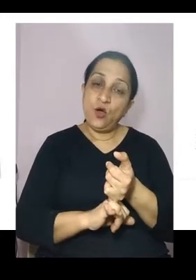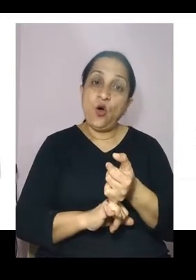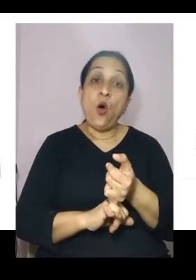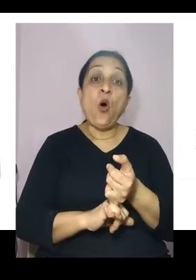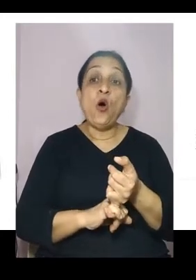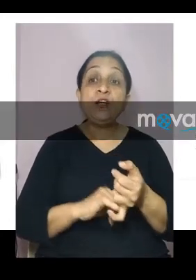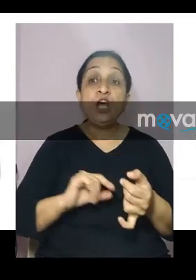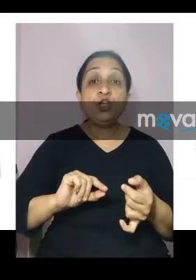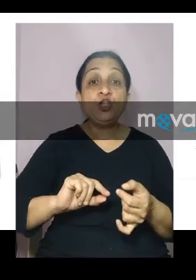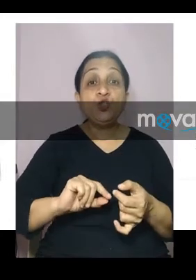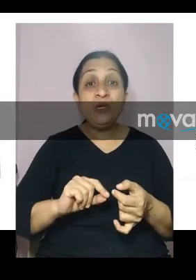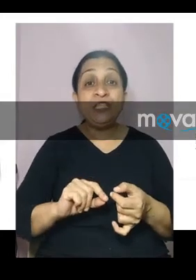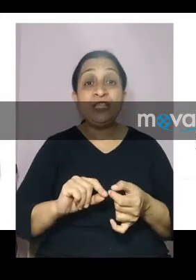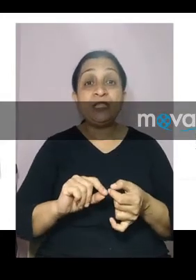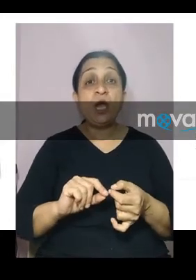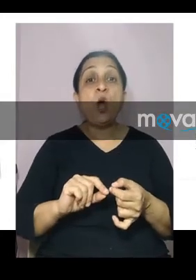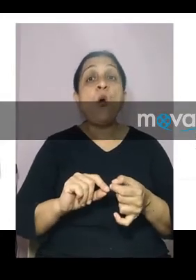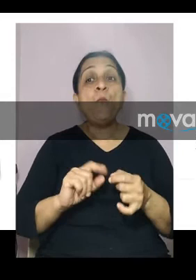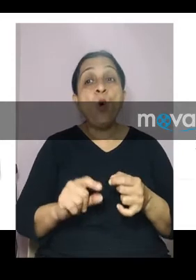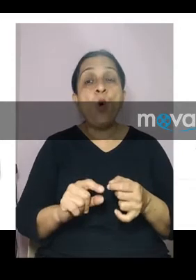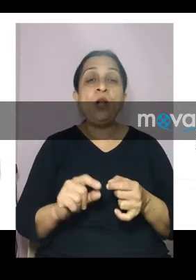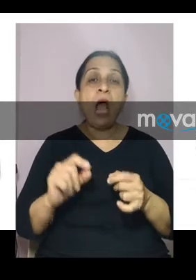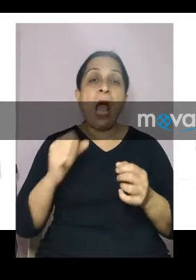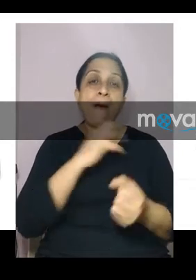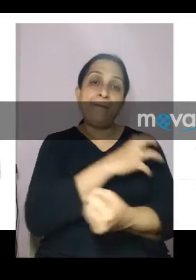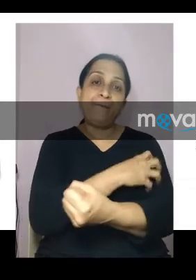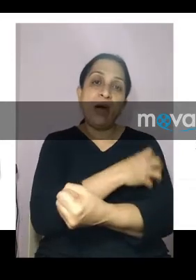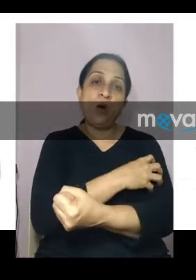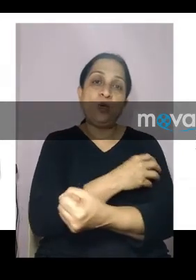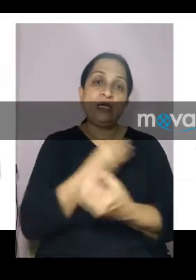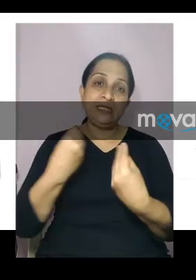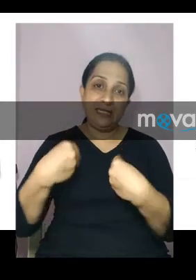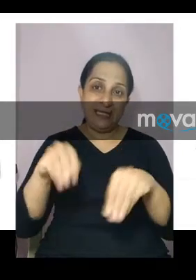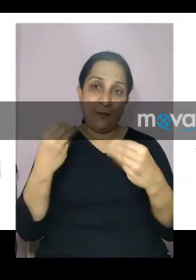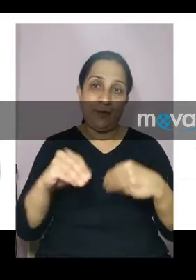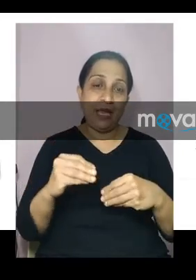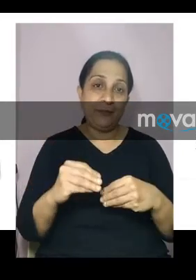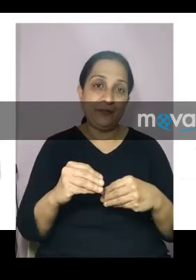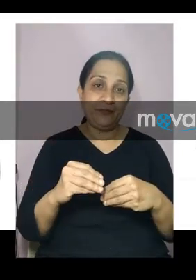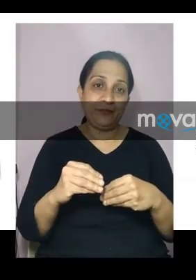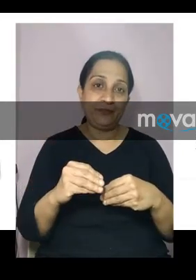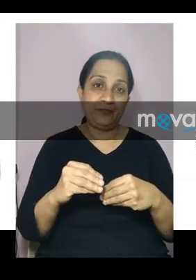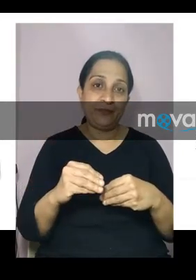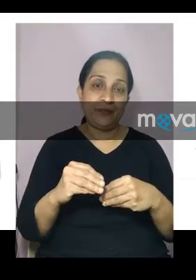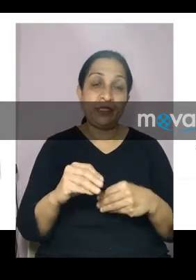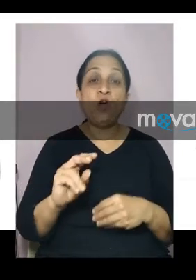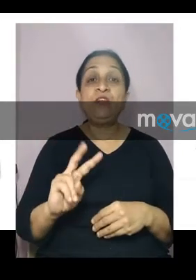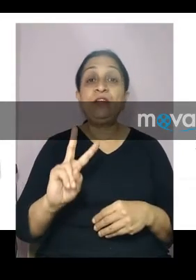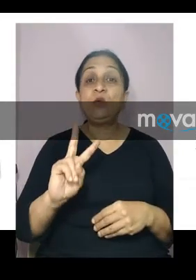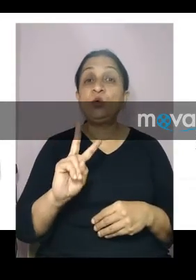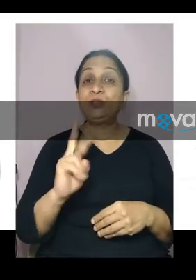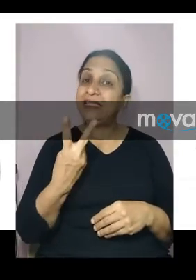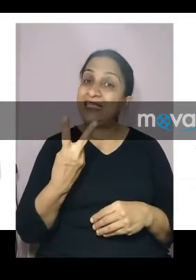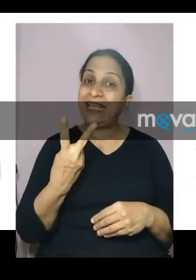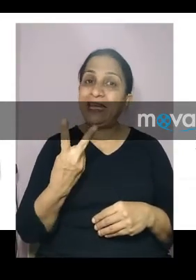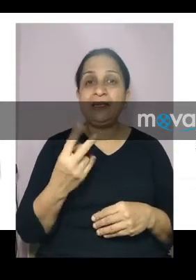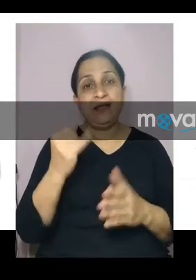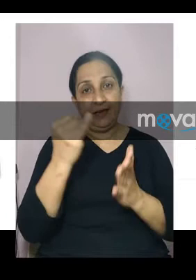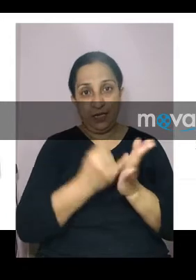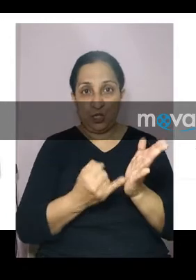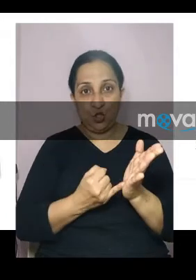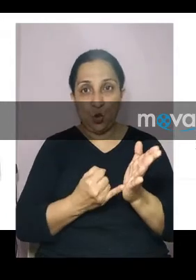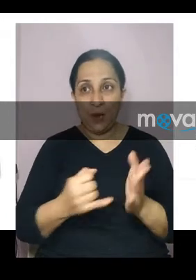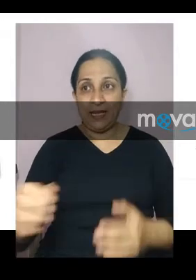SMPS or switched mode power supply. Now we will go to the